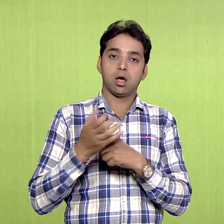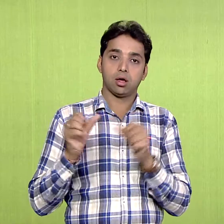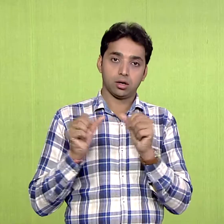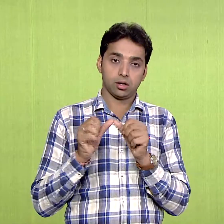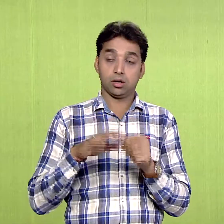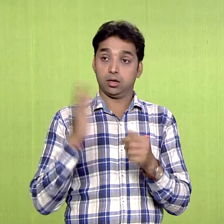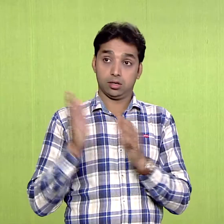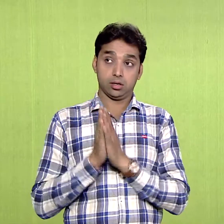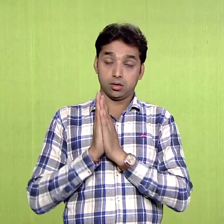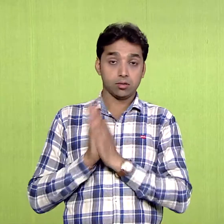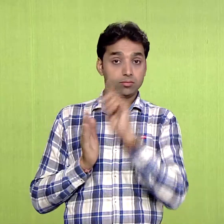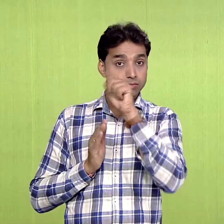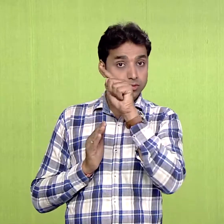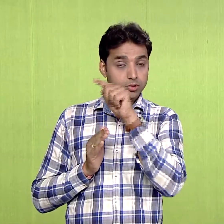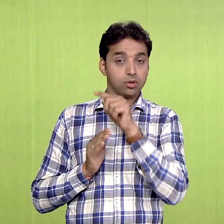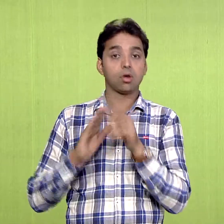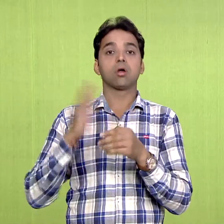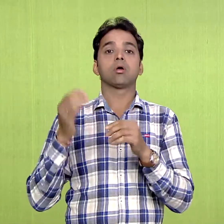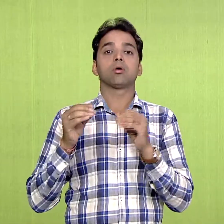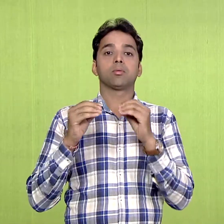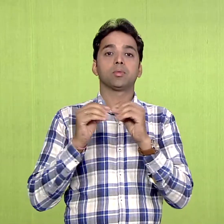temple at Bhubaneswar,